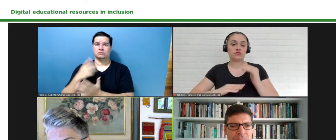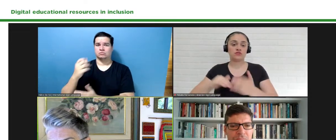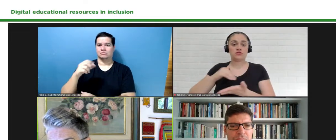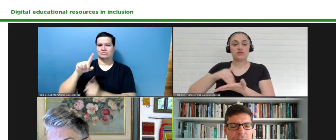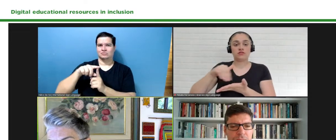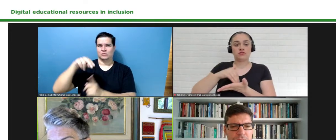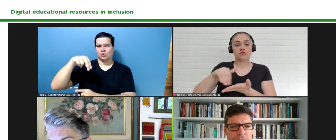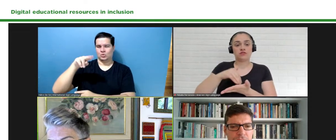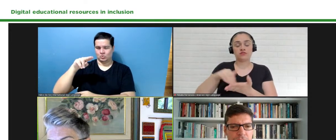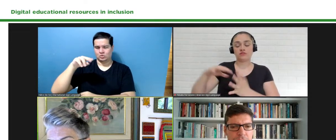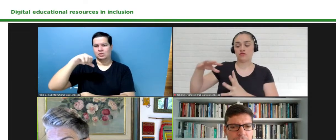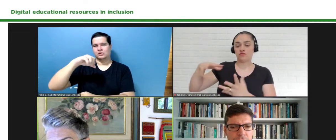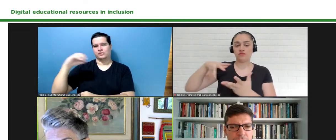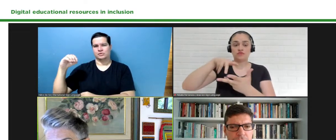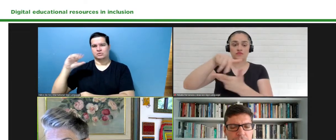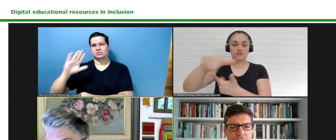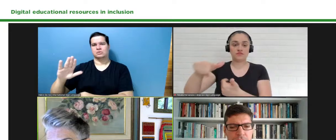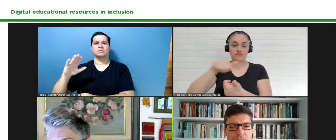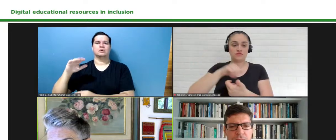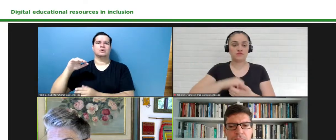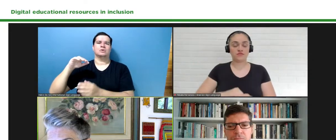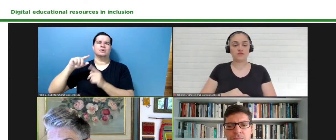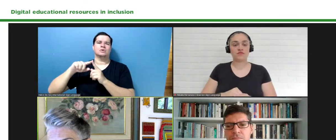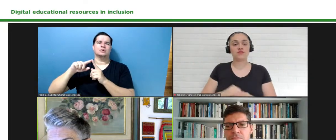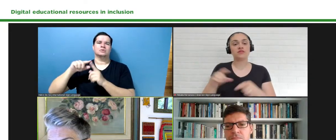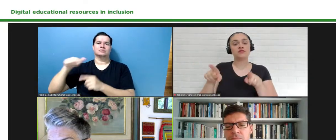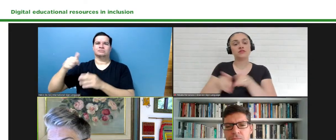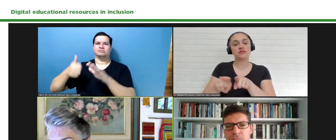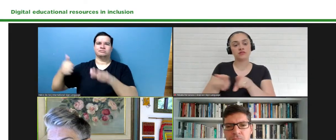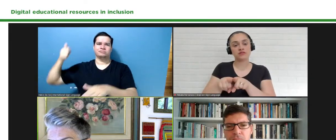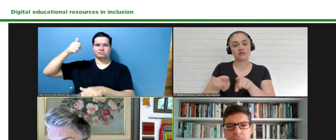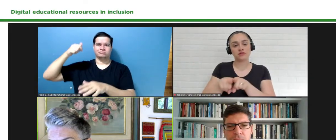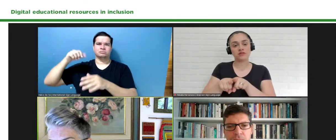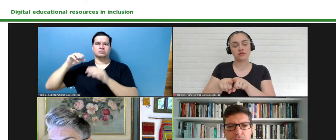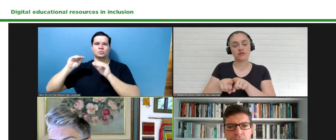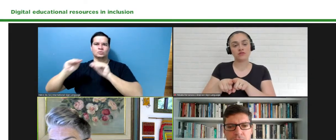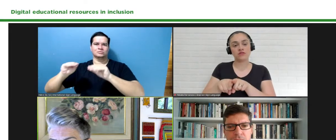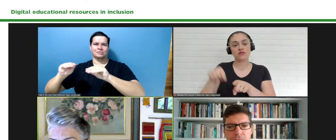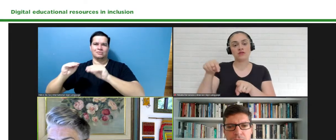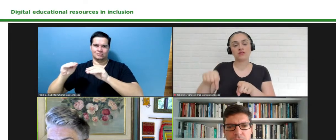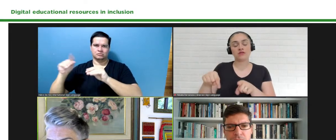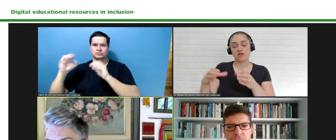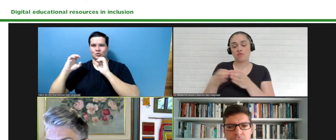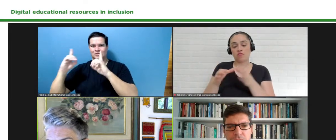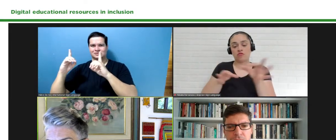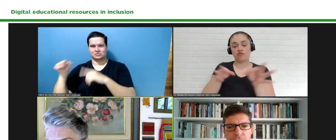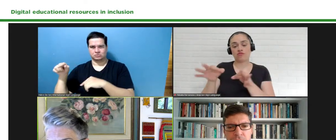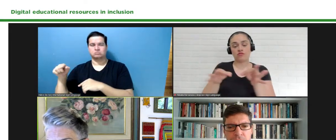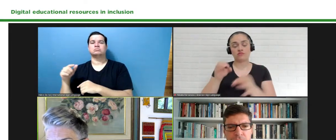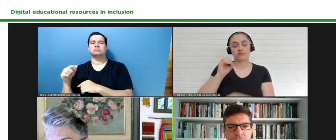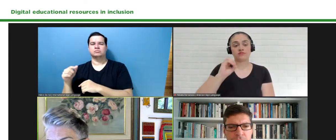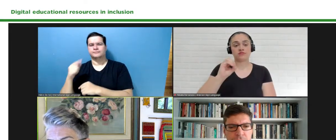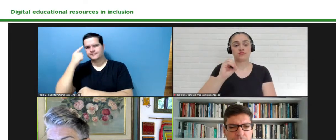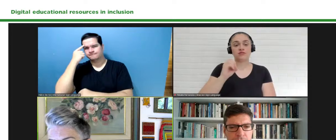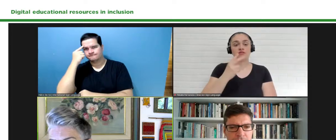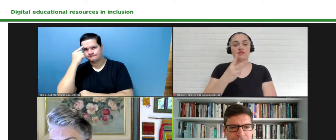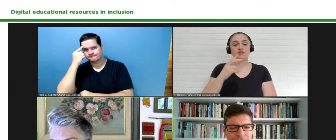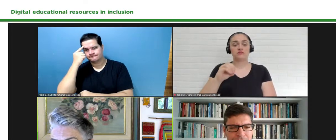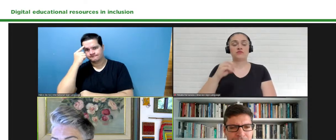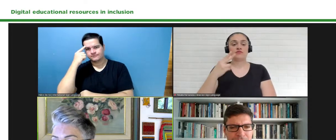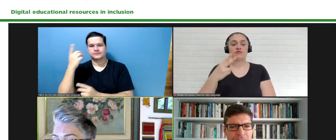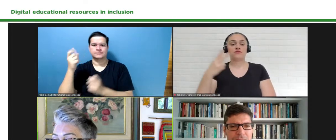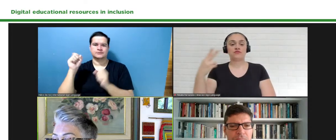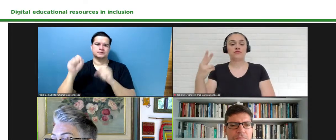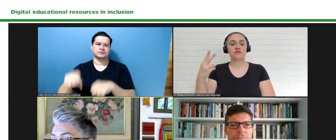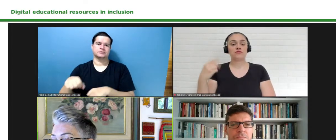in the world. Venka is also one of the winners of the Zero Project Award 2022. So Escola